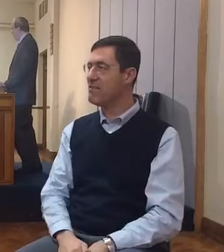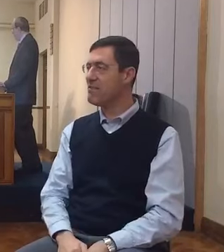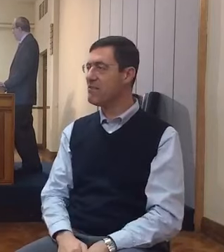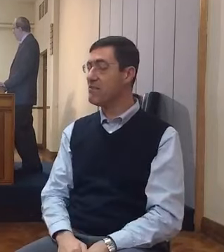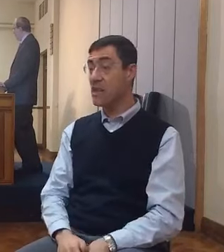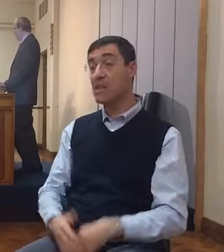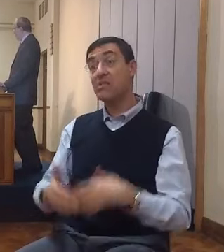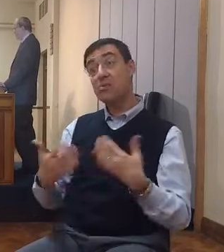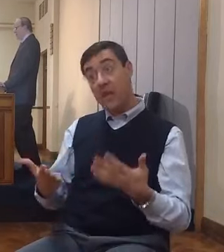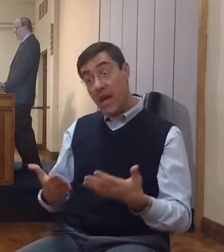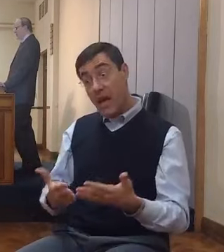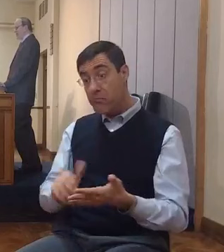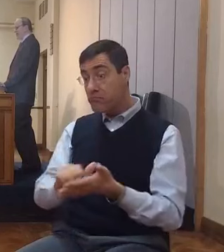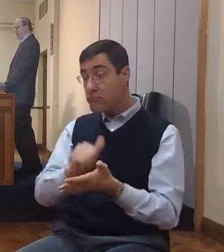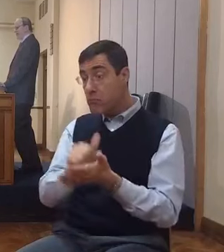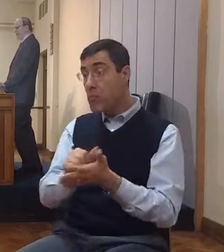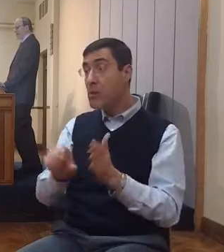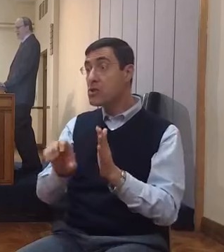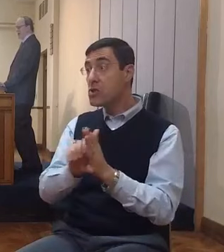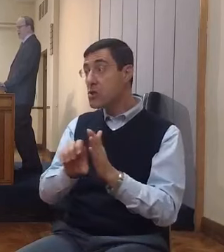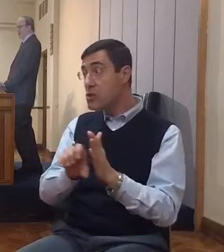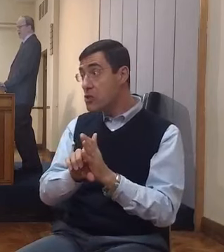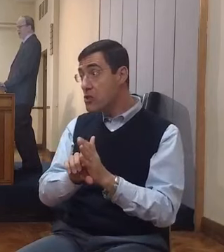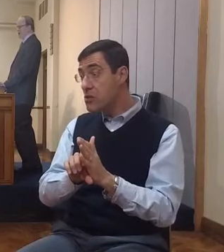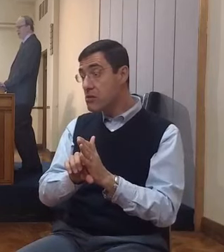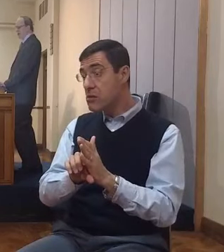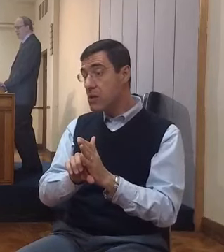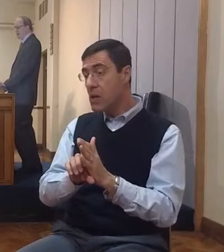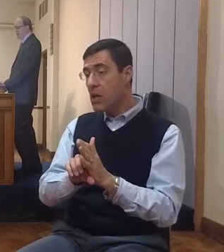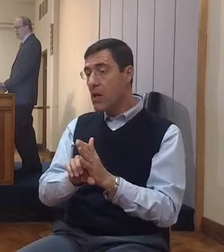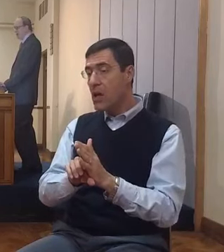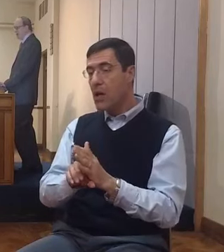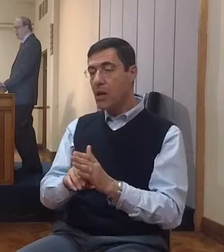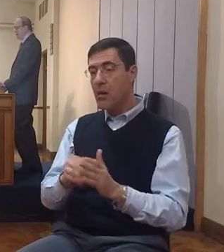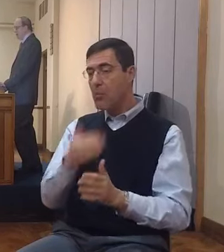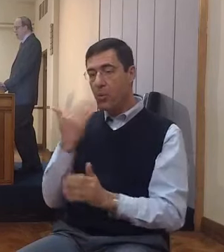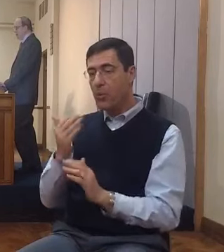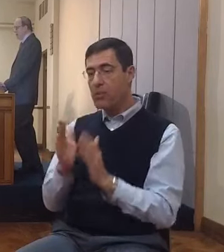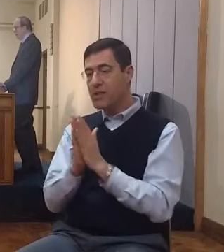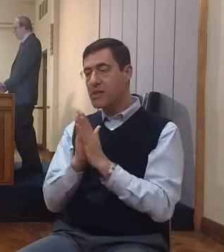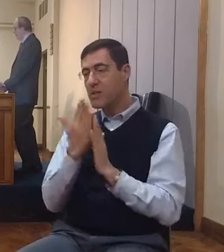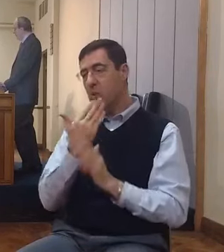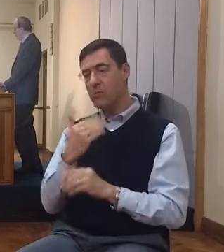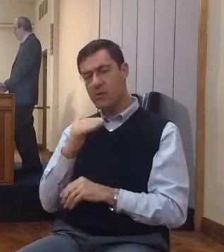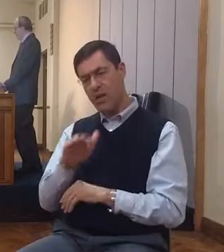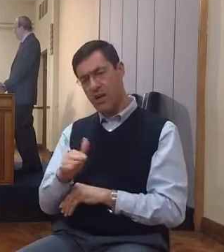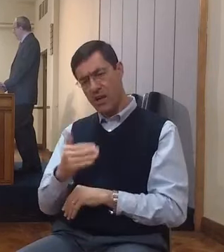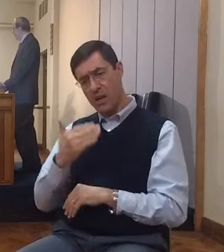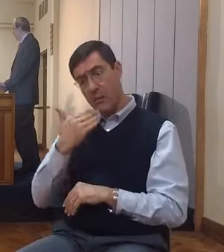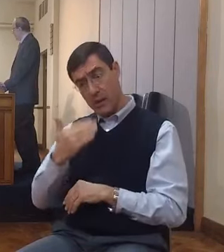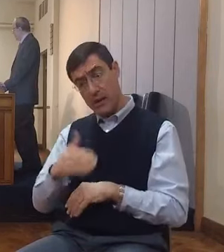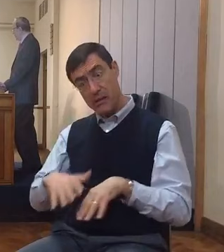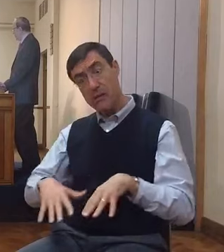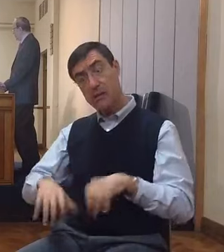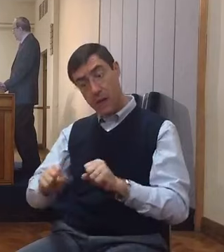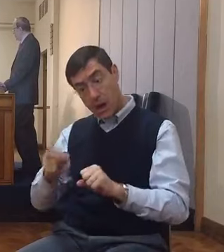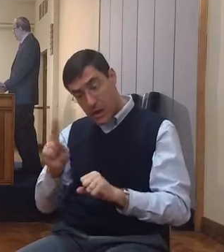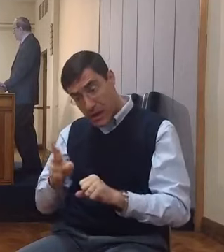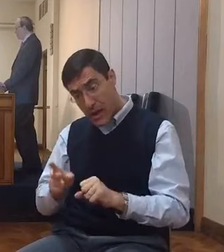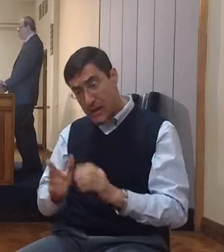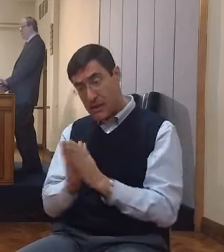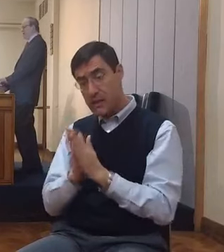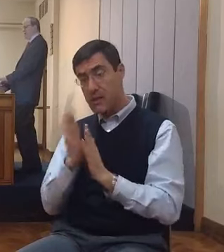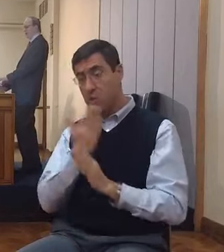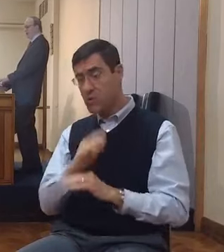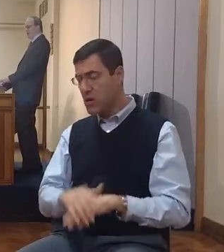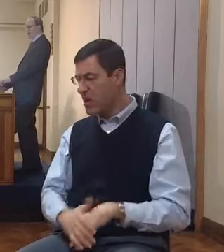these days. We start the Sunday school, we don't want to do that. We're to leave out nothing.